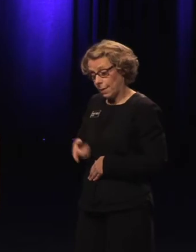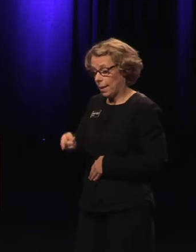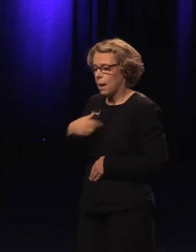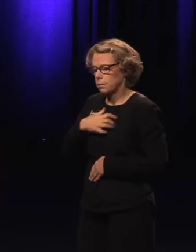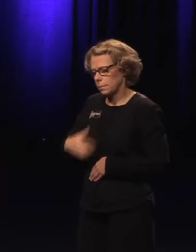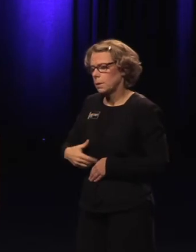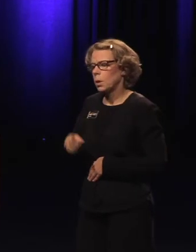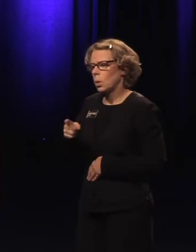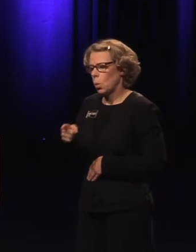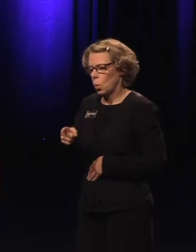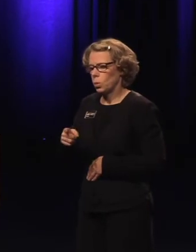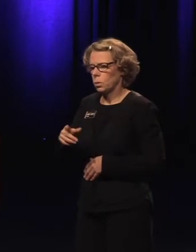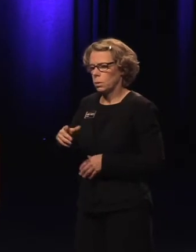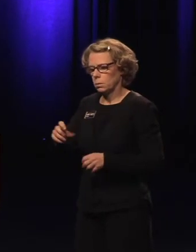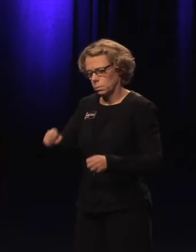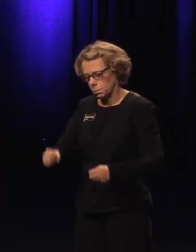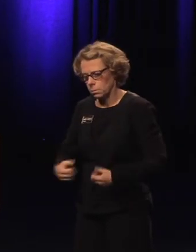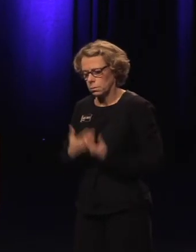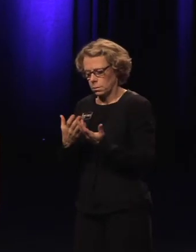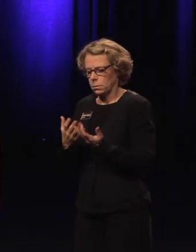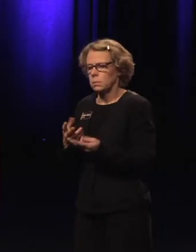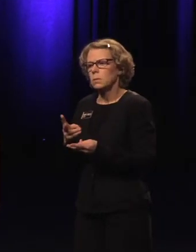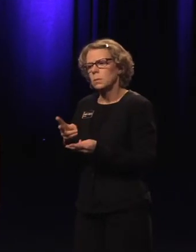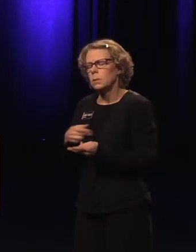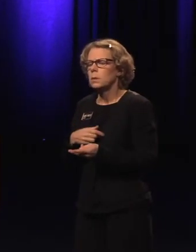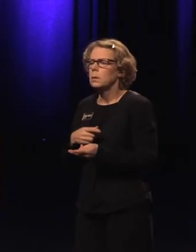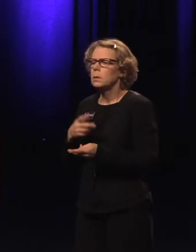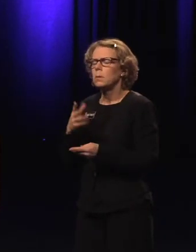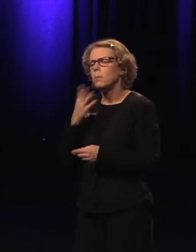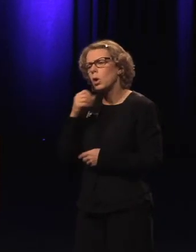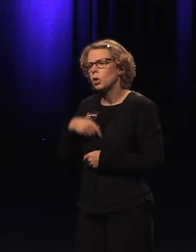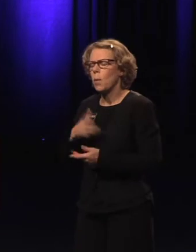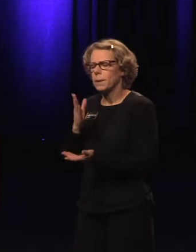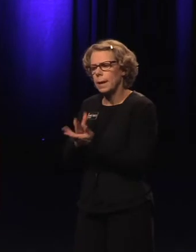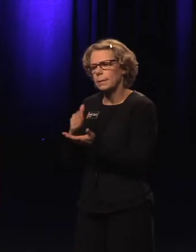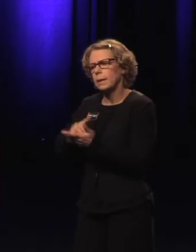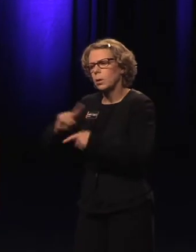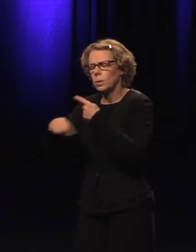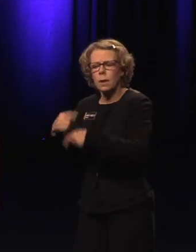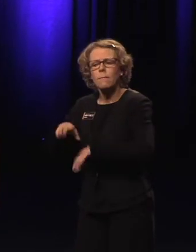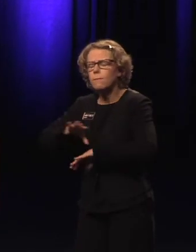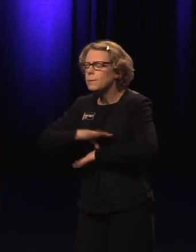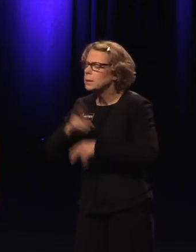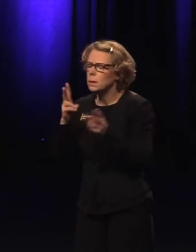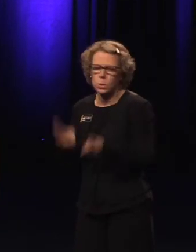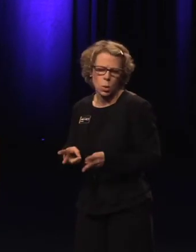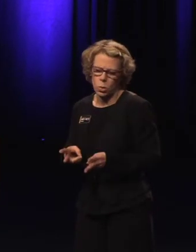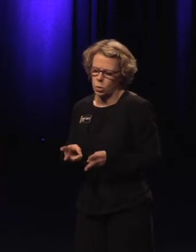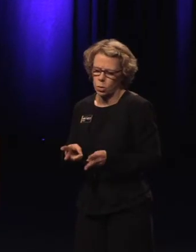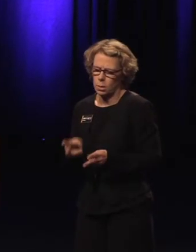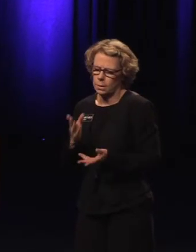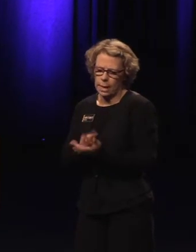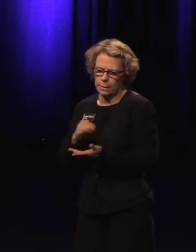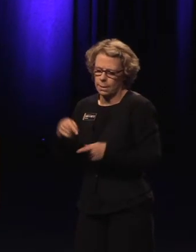from advancing the right to development because she said, there is no such right as a right to